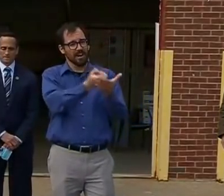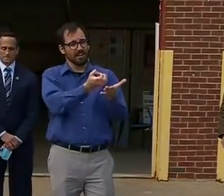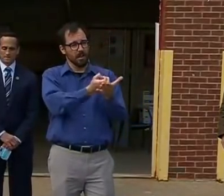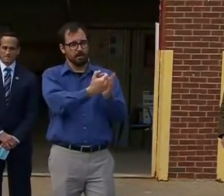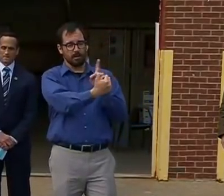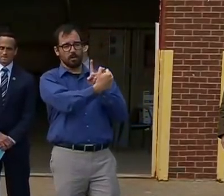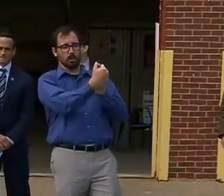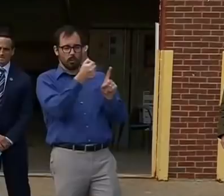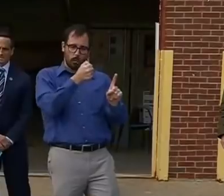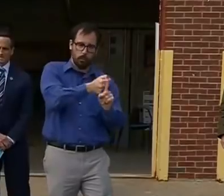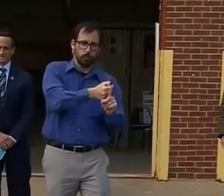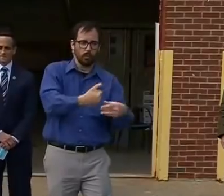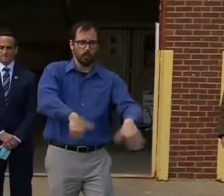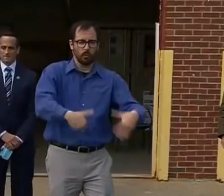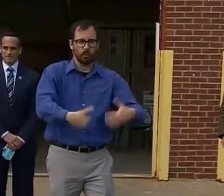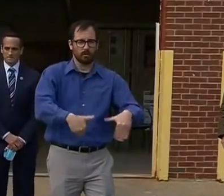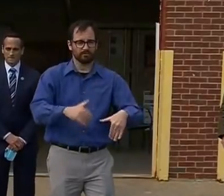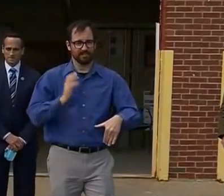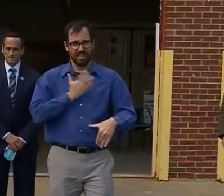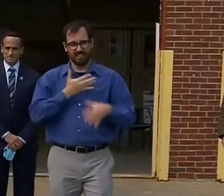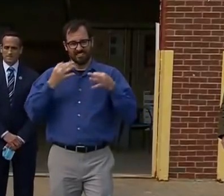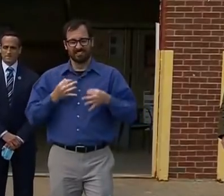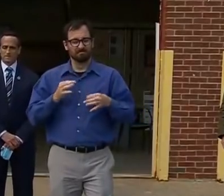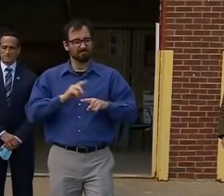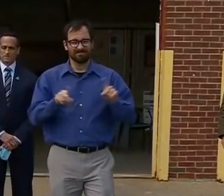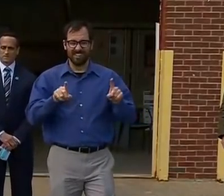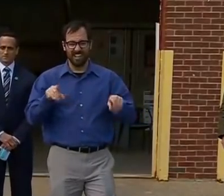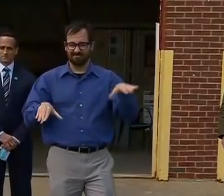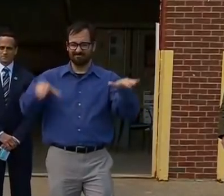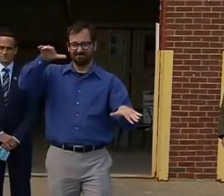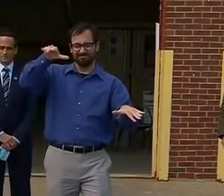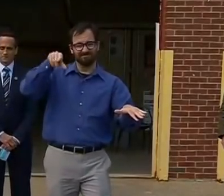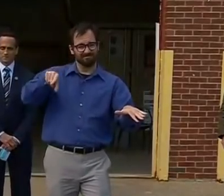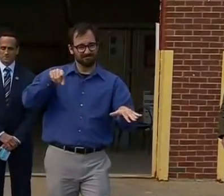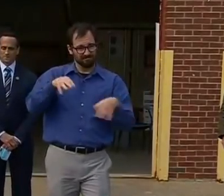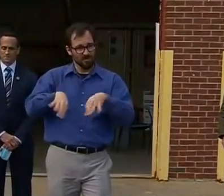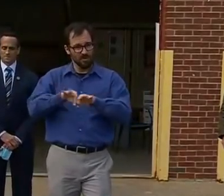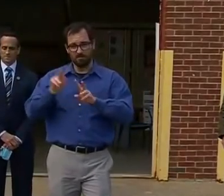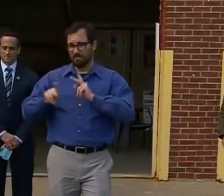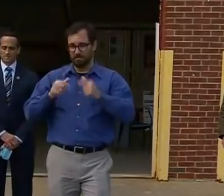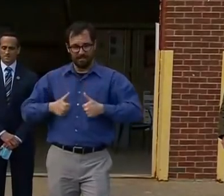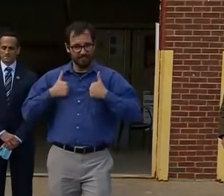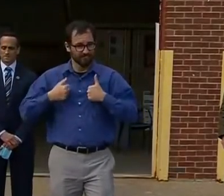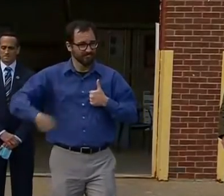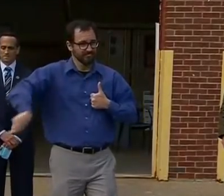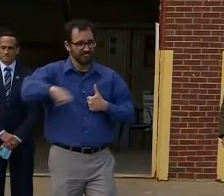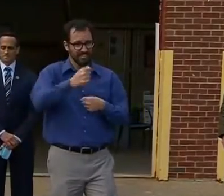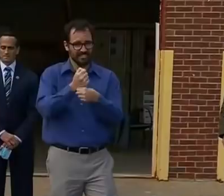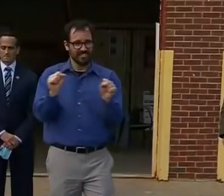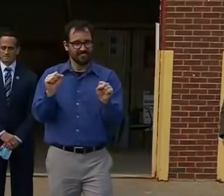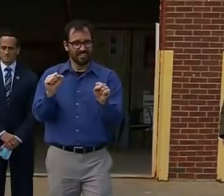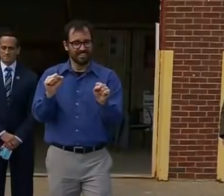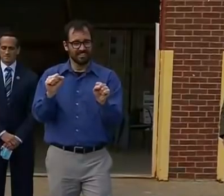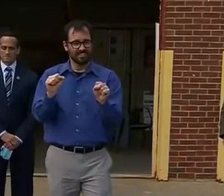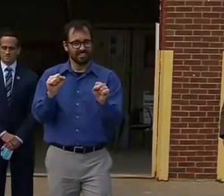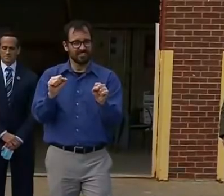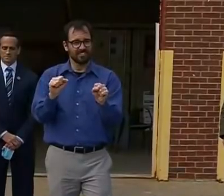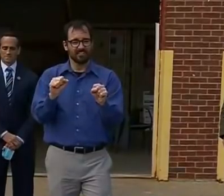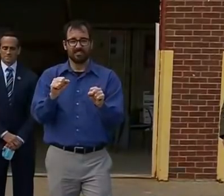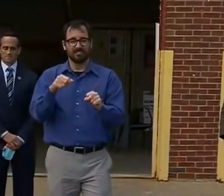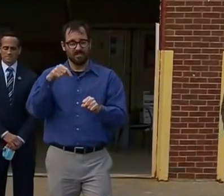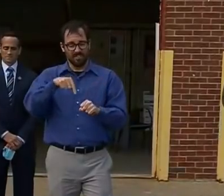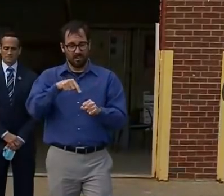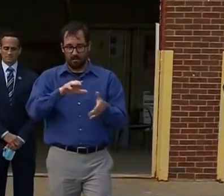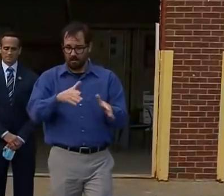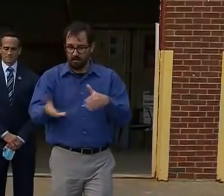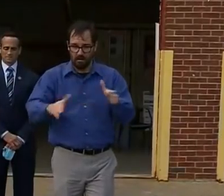this particular virus, you have got to understand and recognize the role you can play in protecting not just yourself, but the other